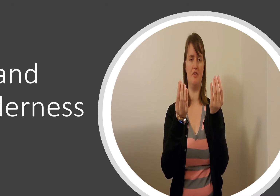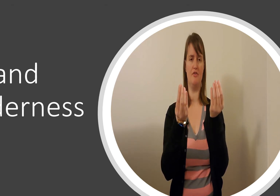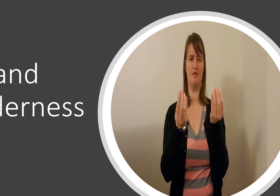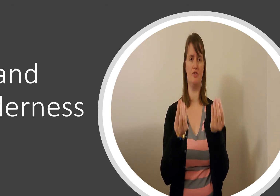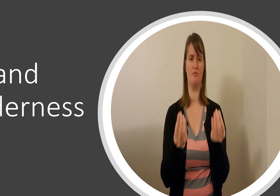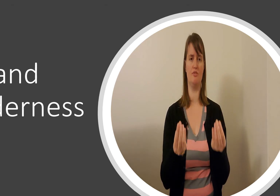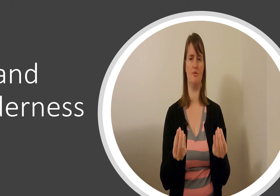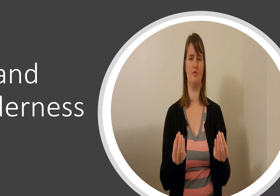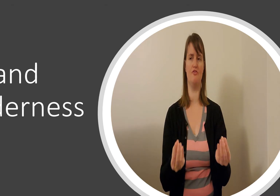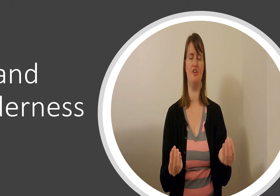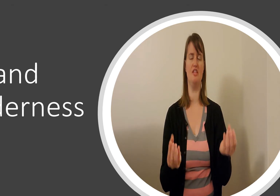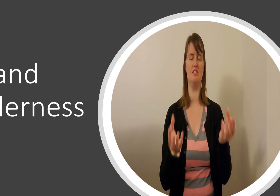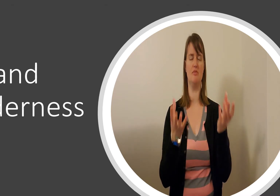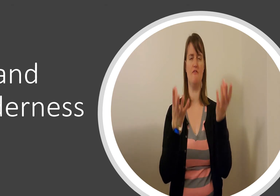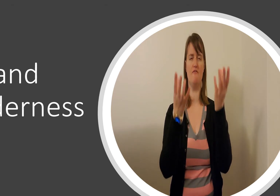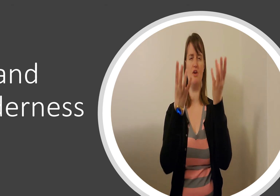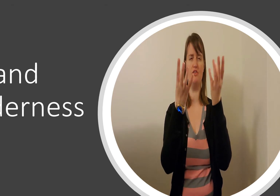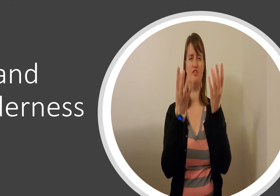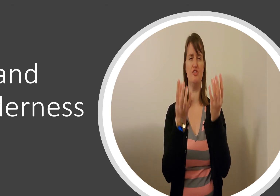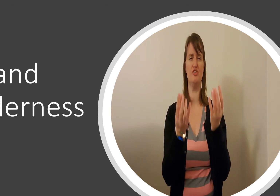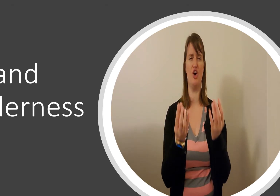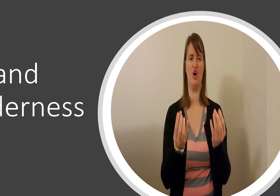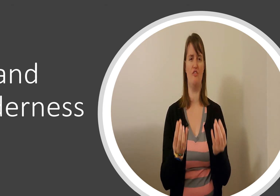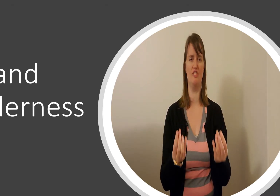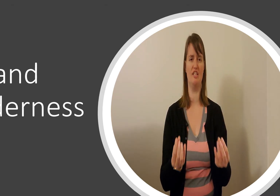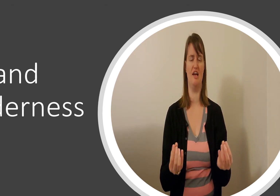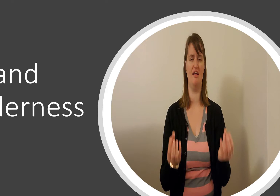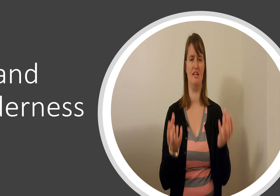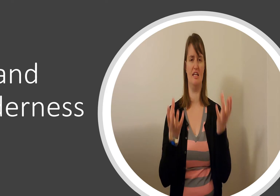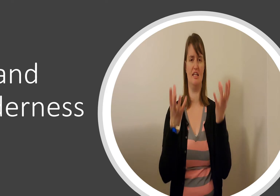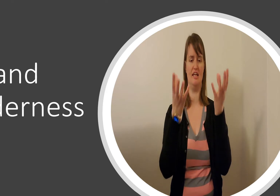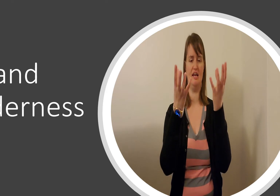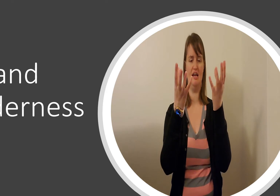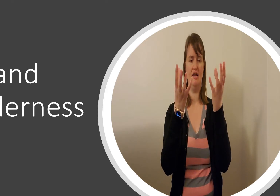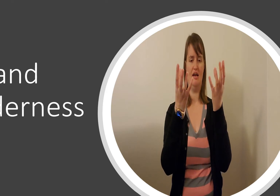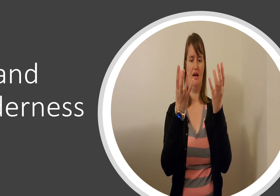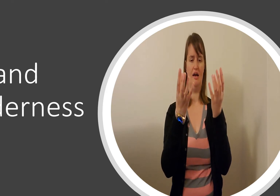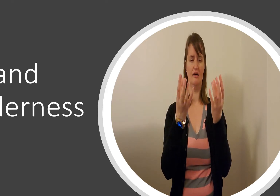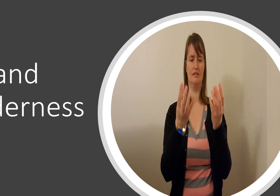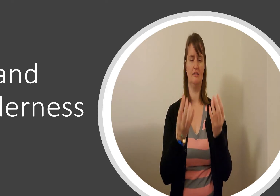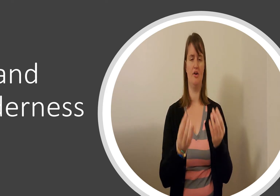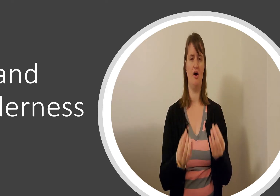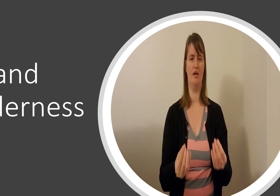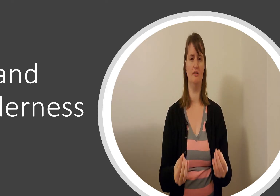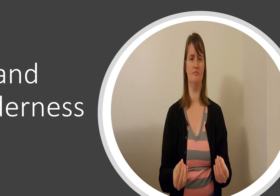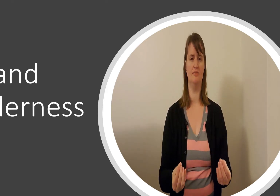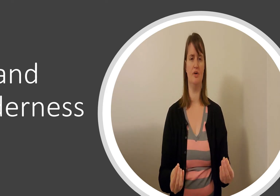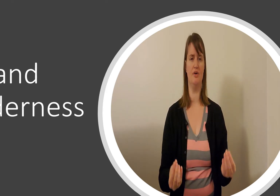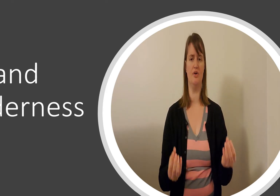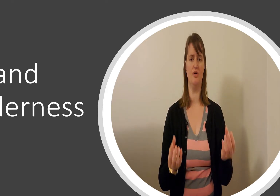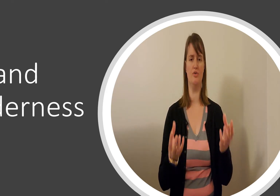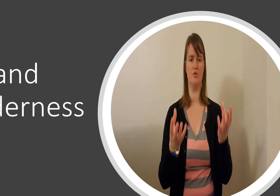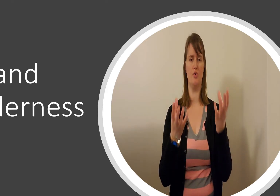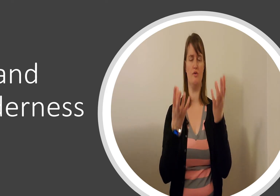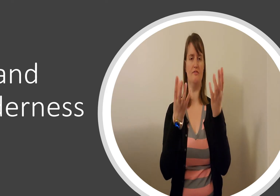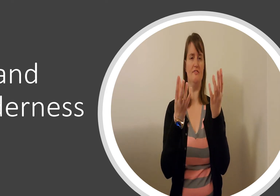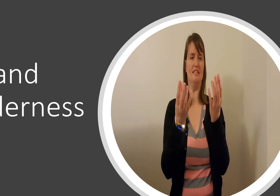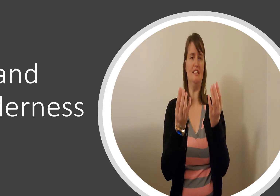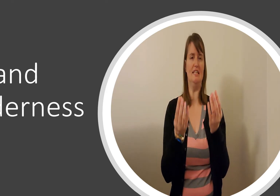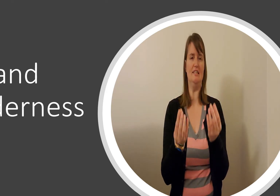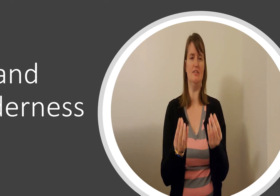to meet our fingers, almost like we're feeling something very soft and elegant, like cotton balls